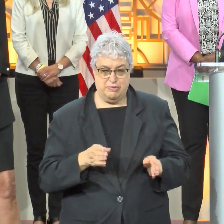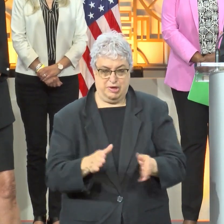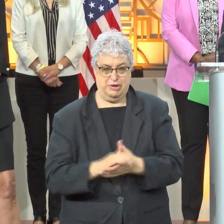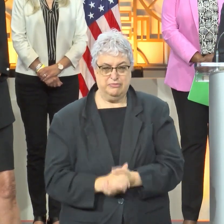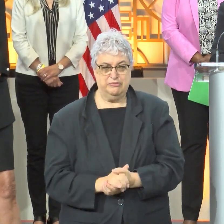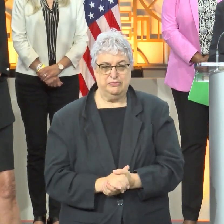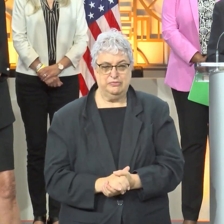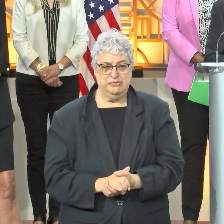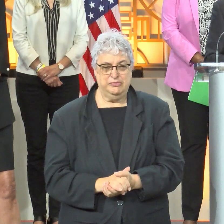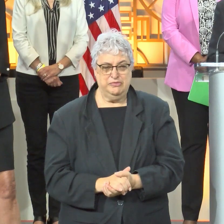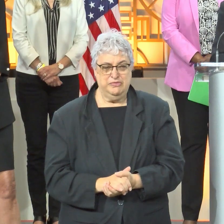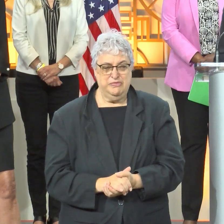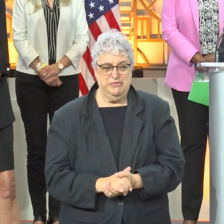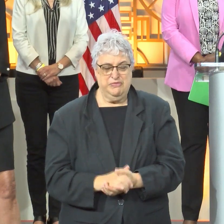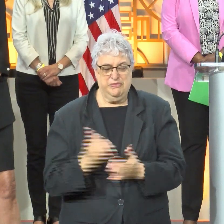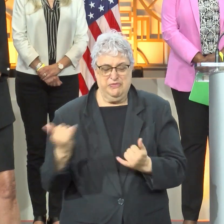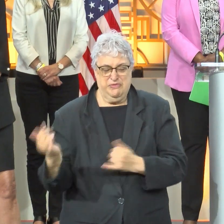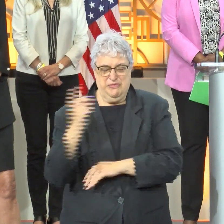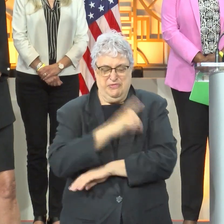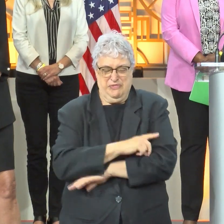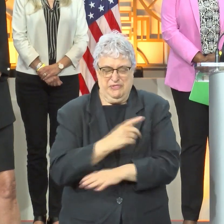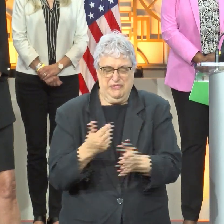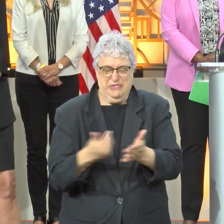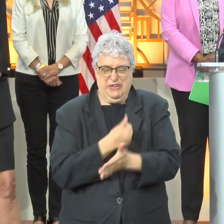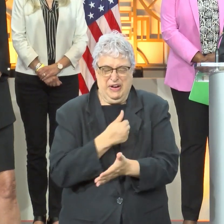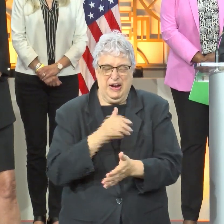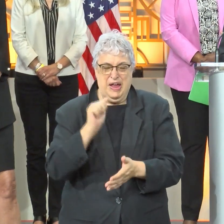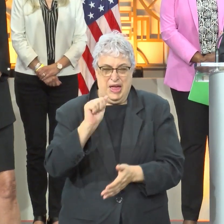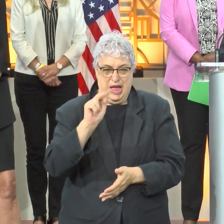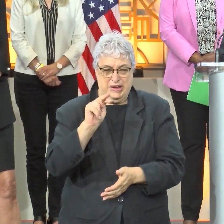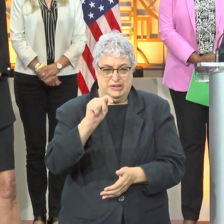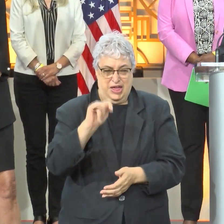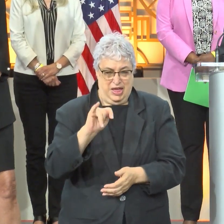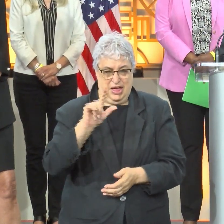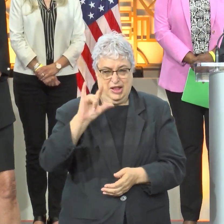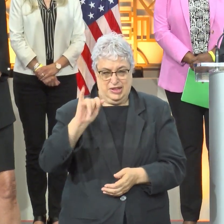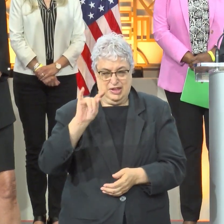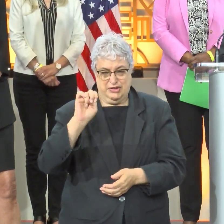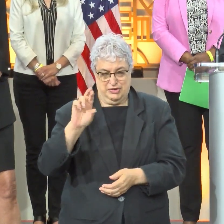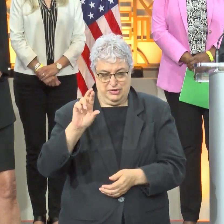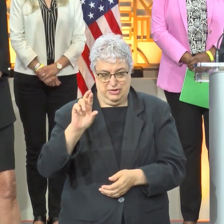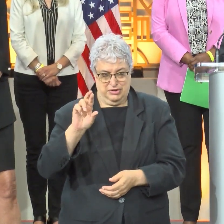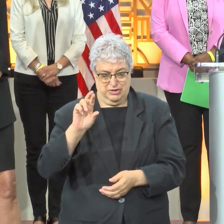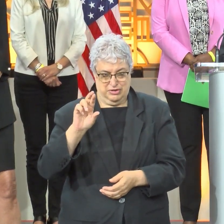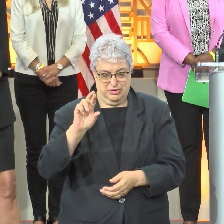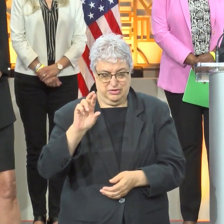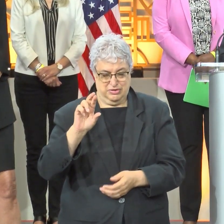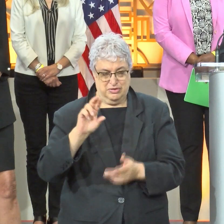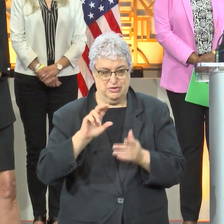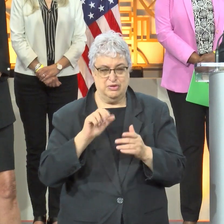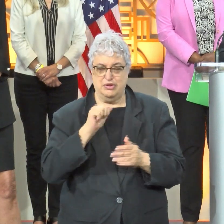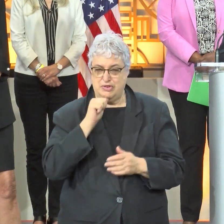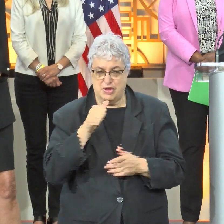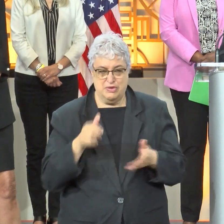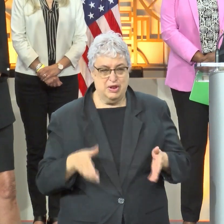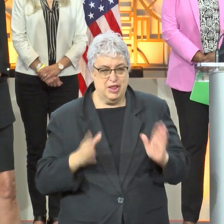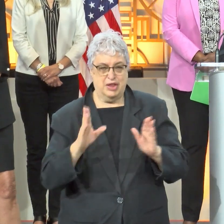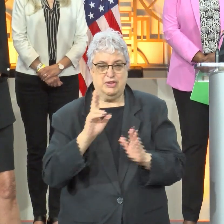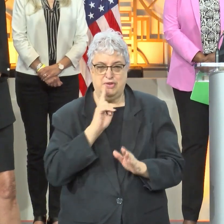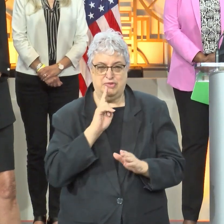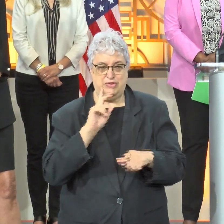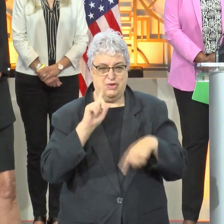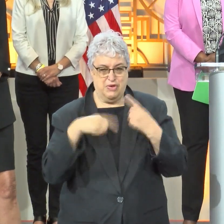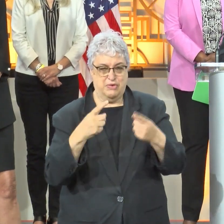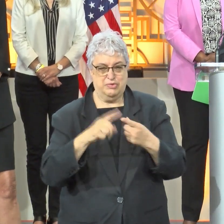And today, we are kicking off a new anti-litter campaign. Don't let Houston go